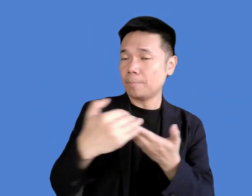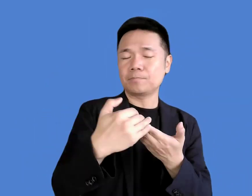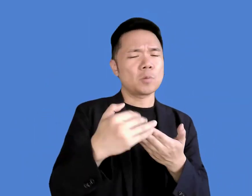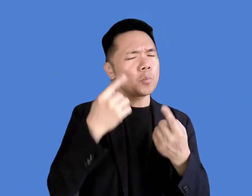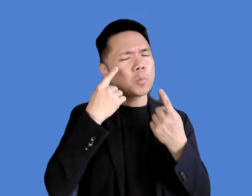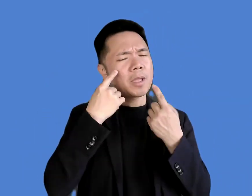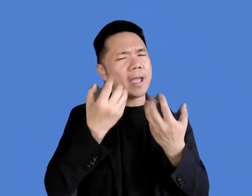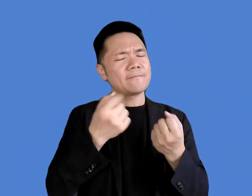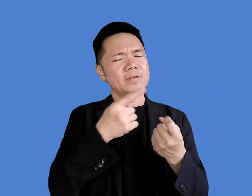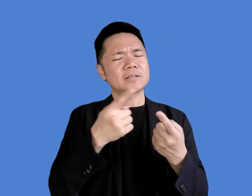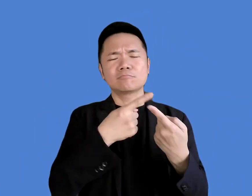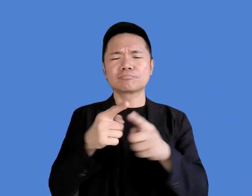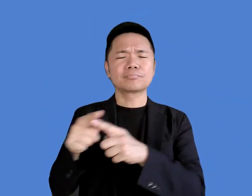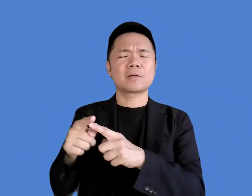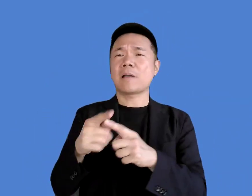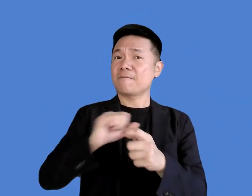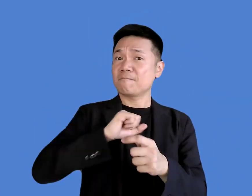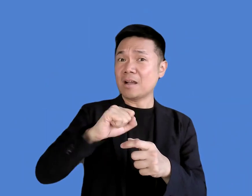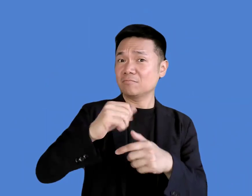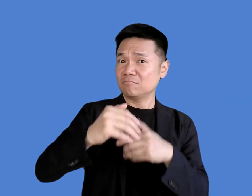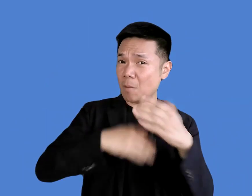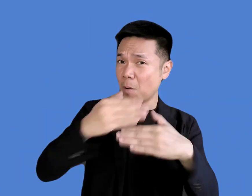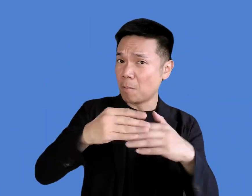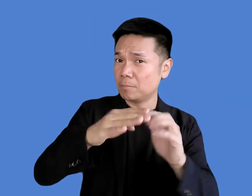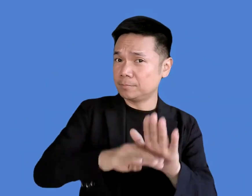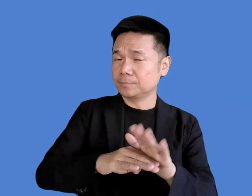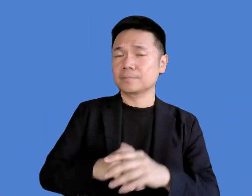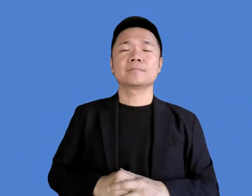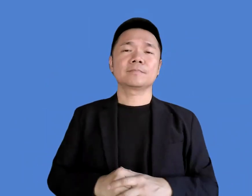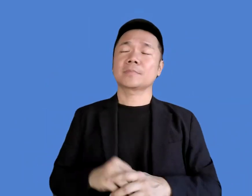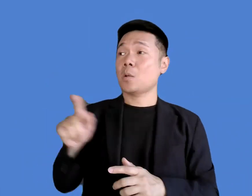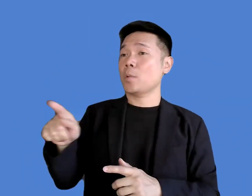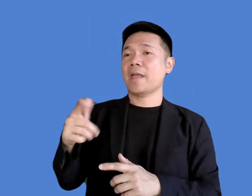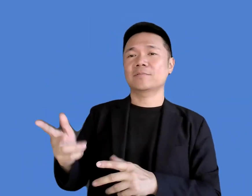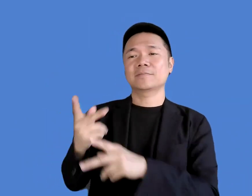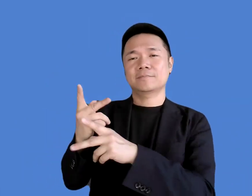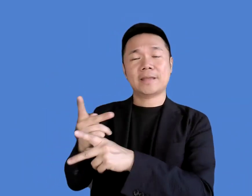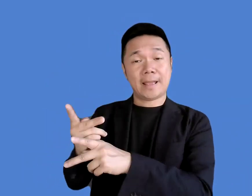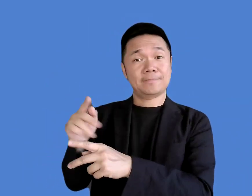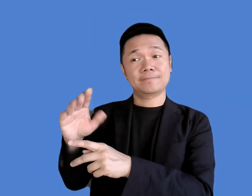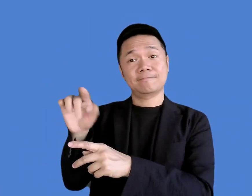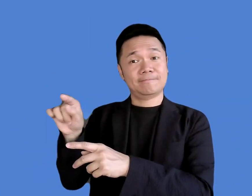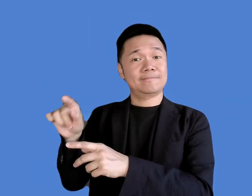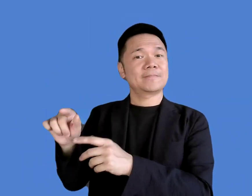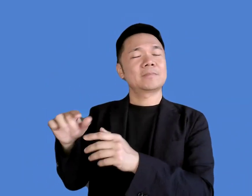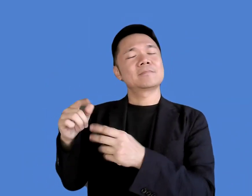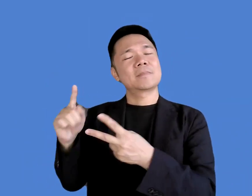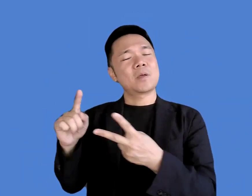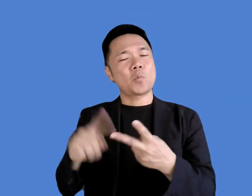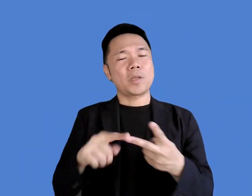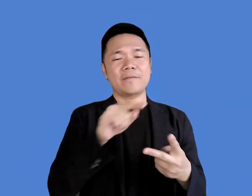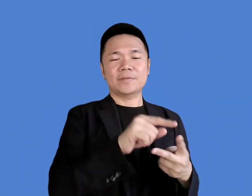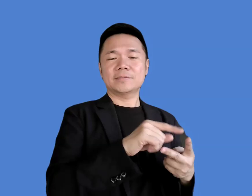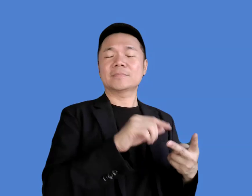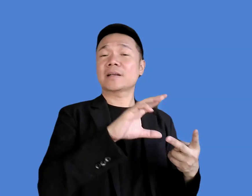gender responsive acceleration programs where we've worked with care entrepreneurs. We also have a climate tech acceleration